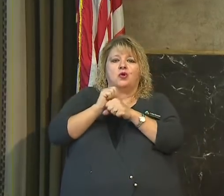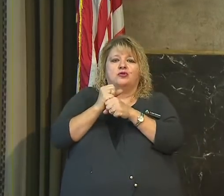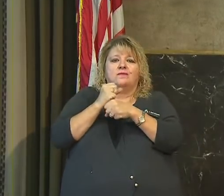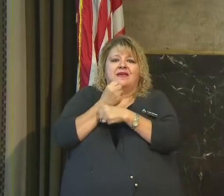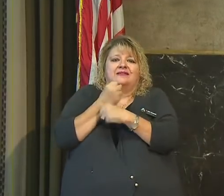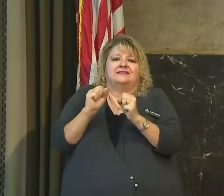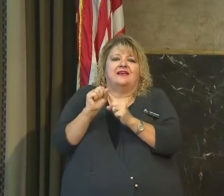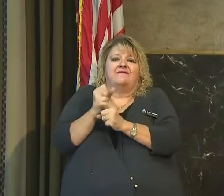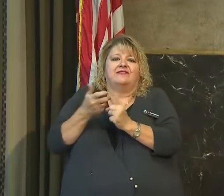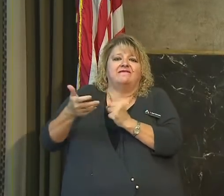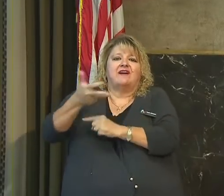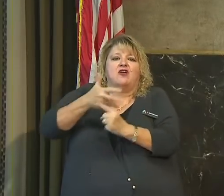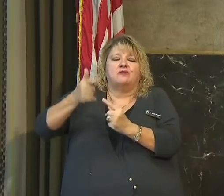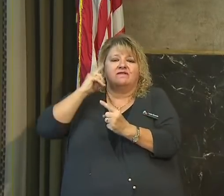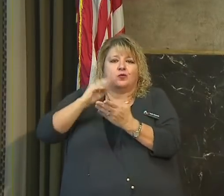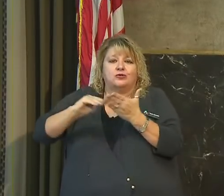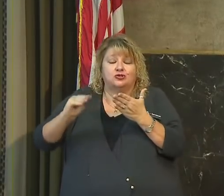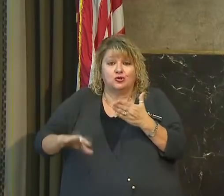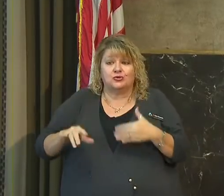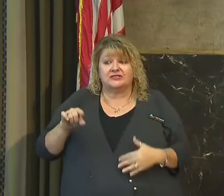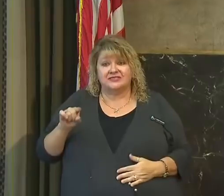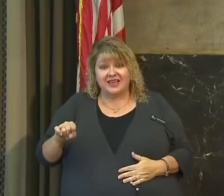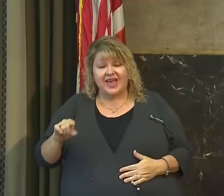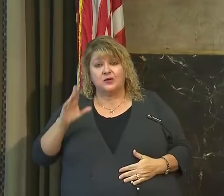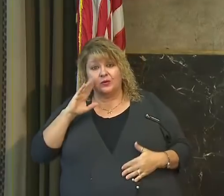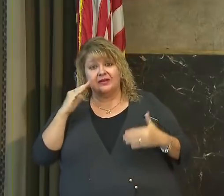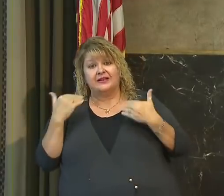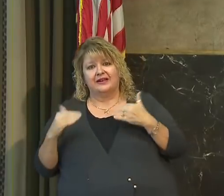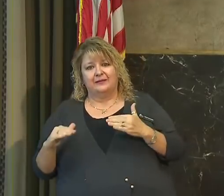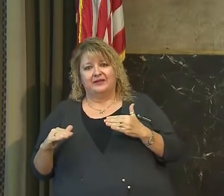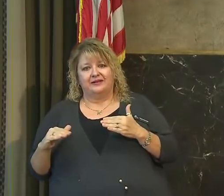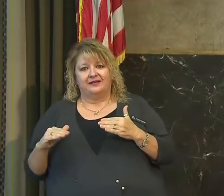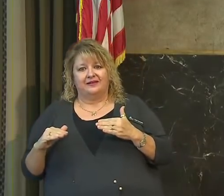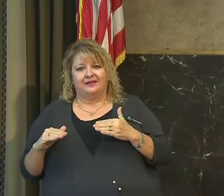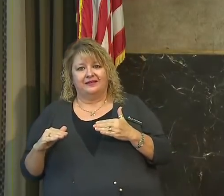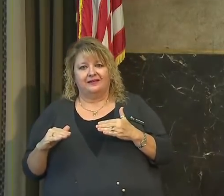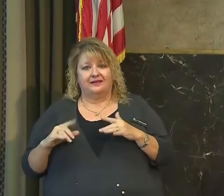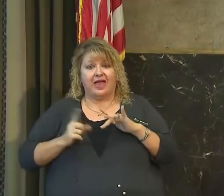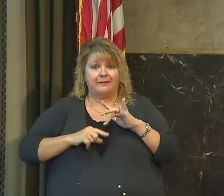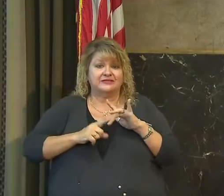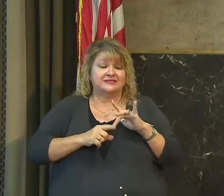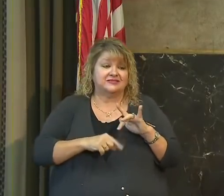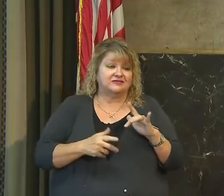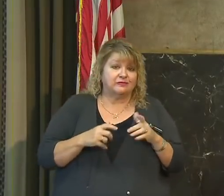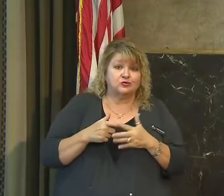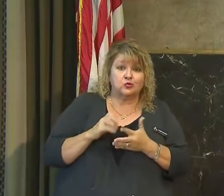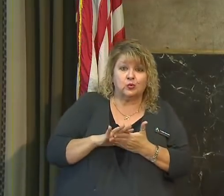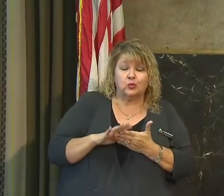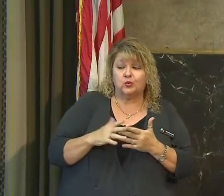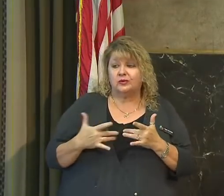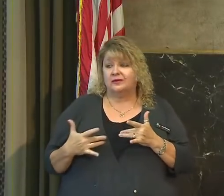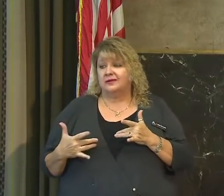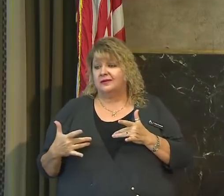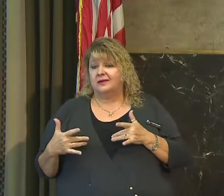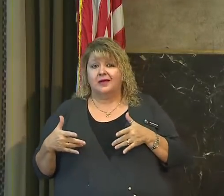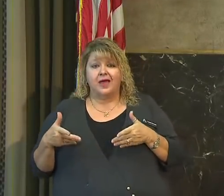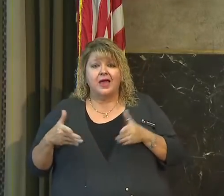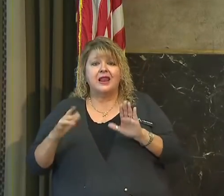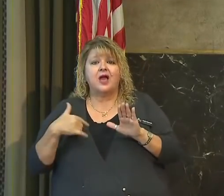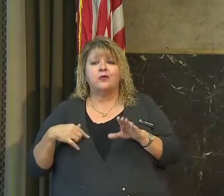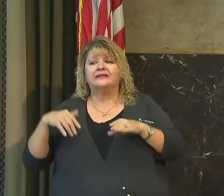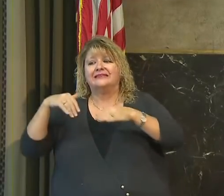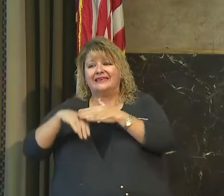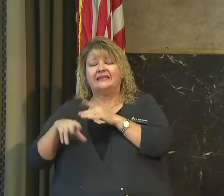for their students, which, by the way, will also limit the amount of absenteeism, which will make it so that they can continue to have in-person education